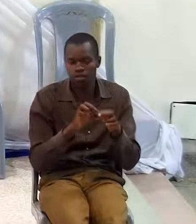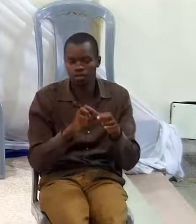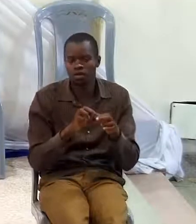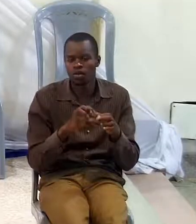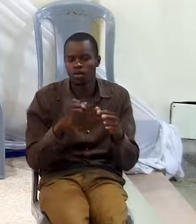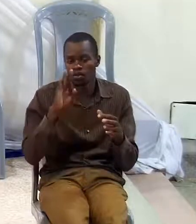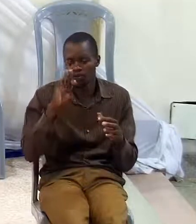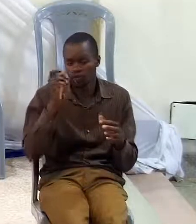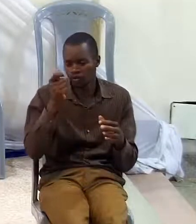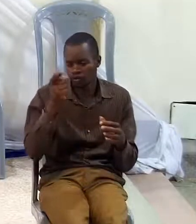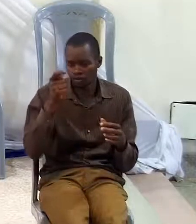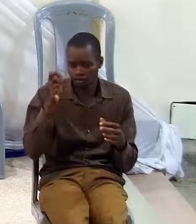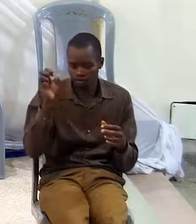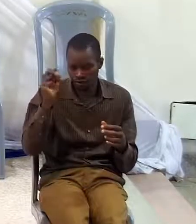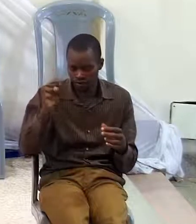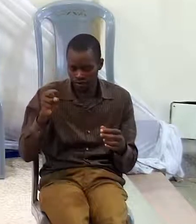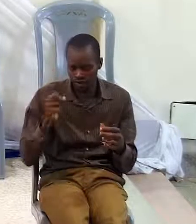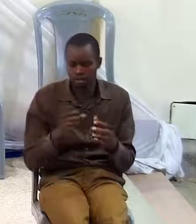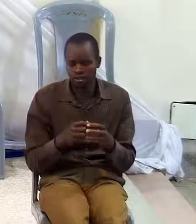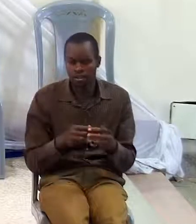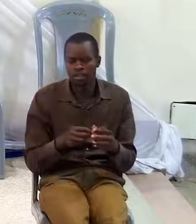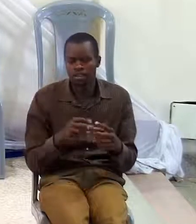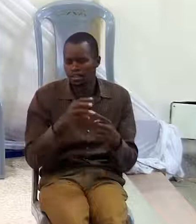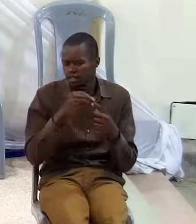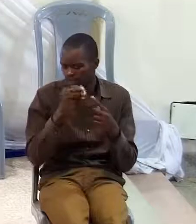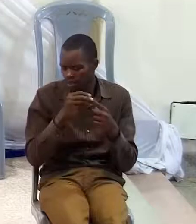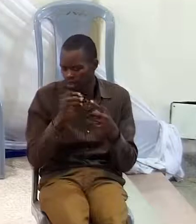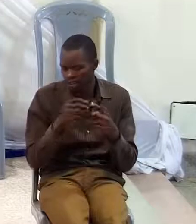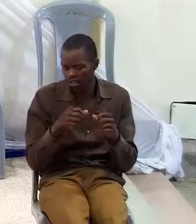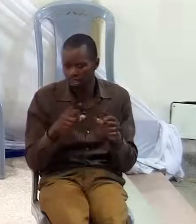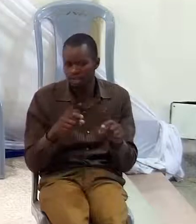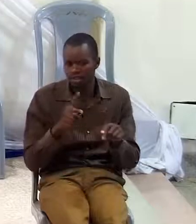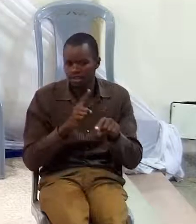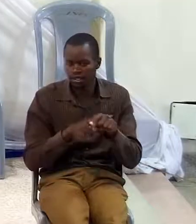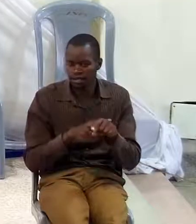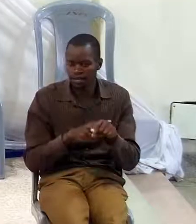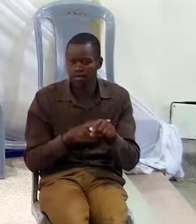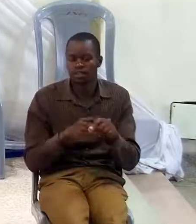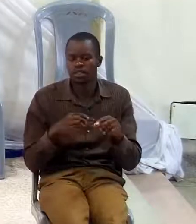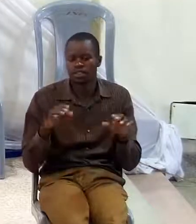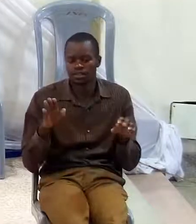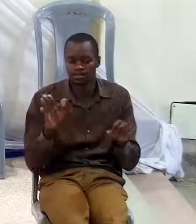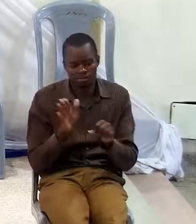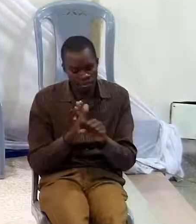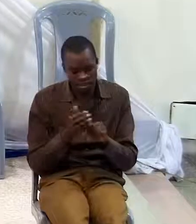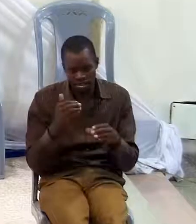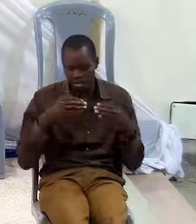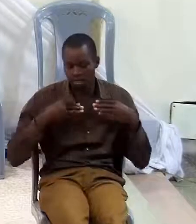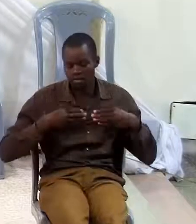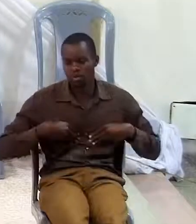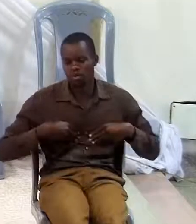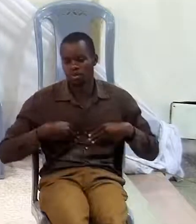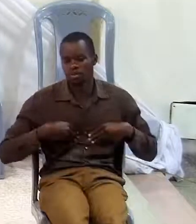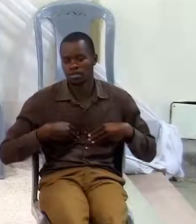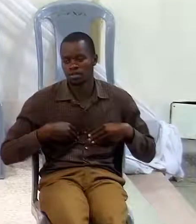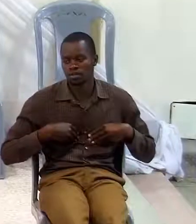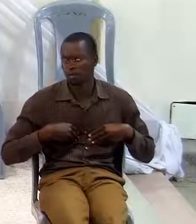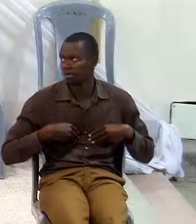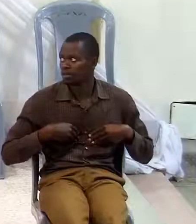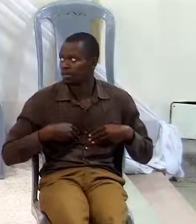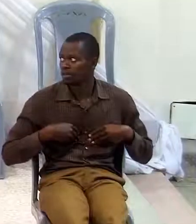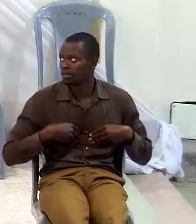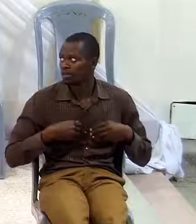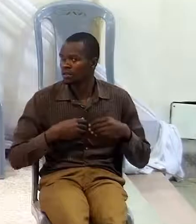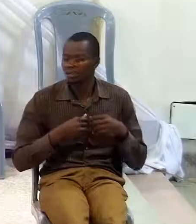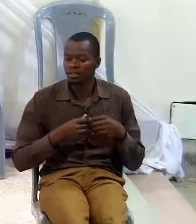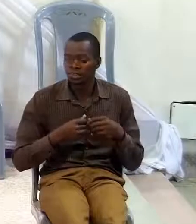especially when cholesterol is excess in the body, then it will be able to contribute what we call the